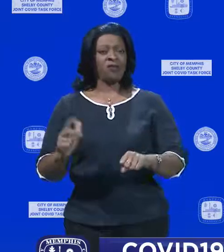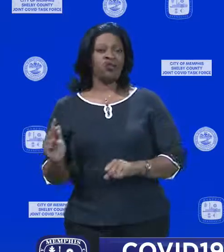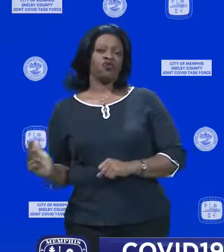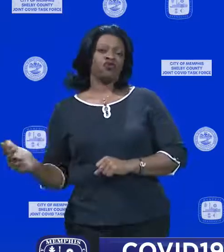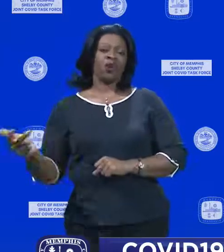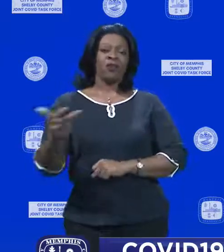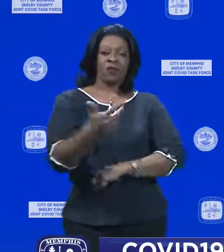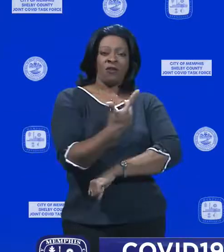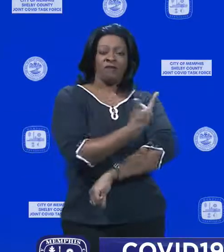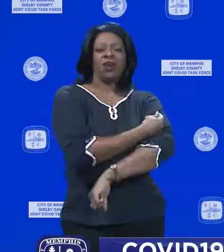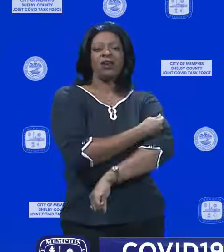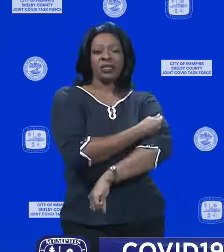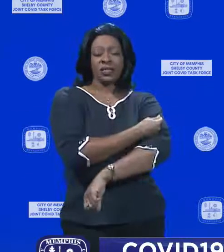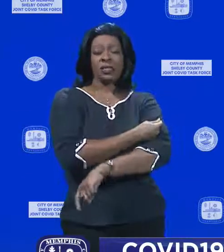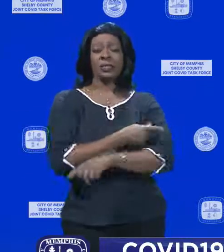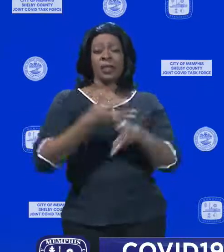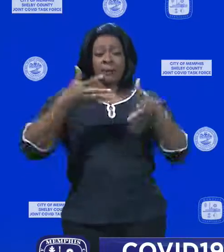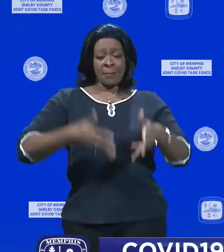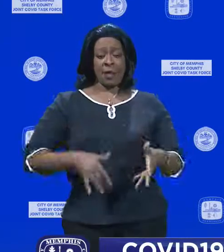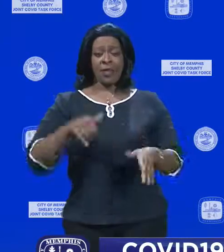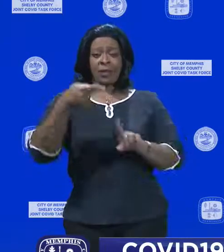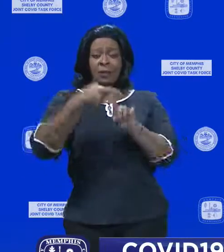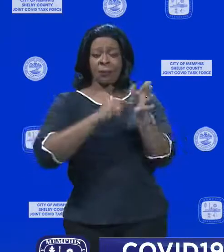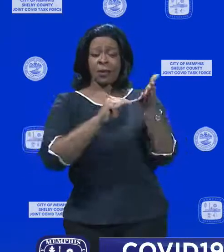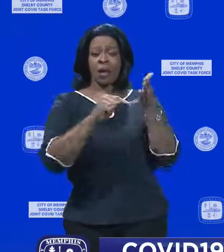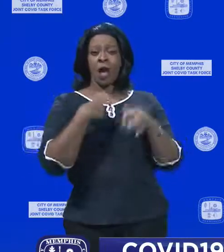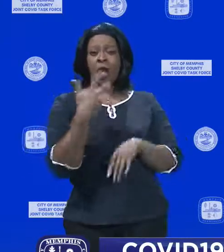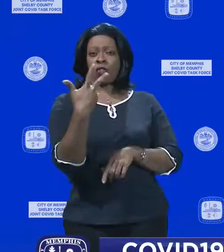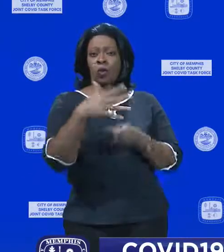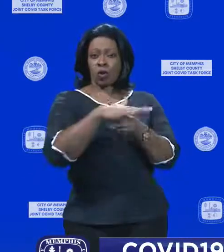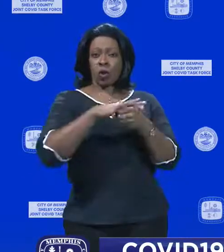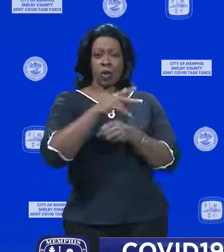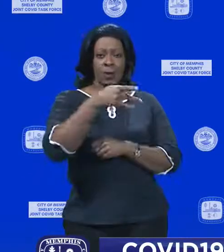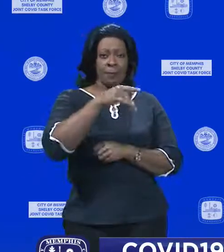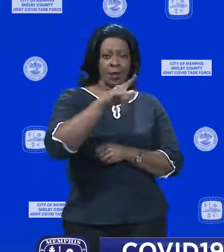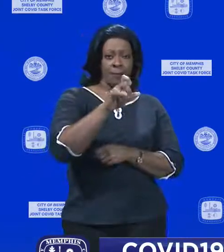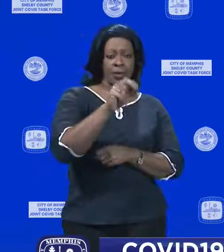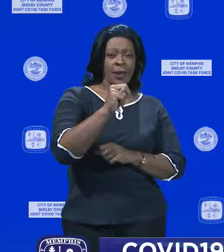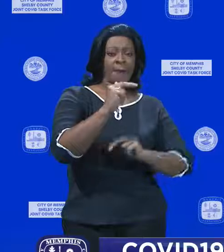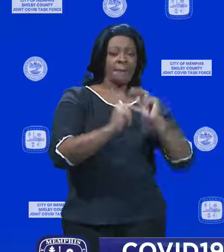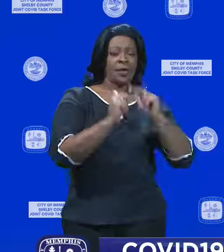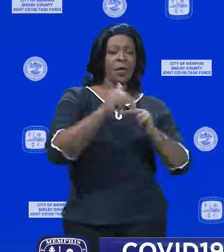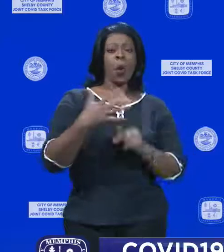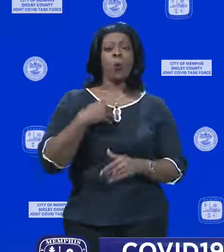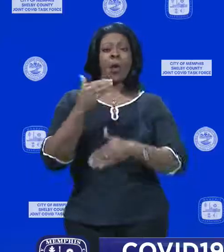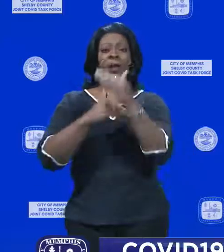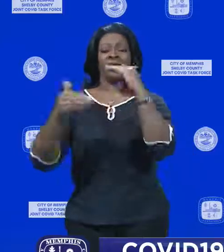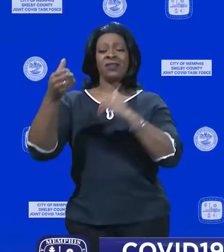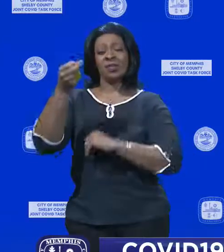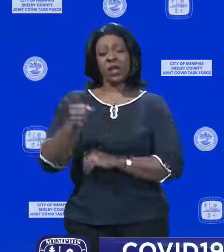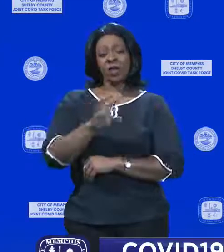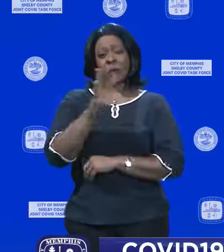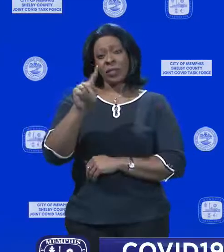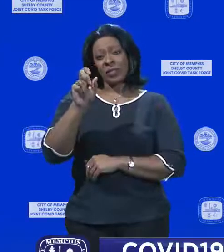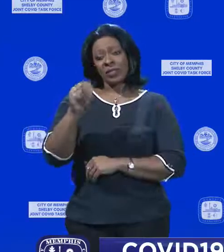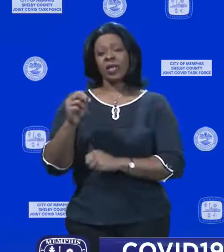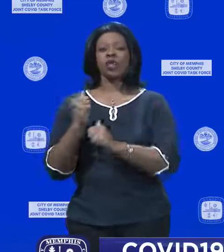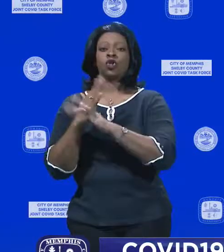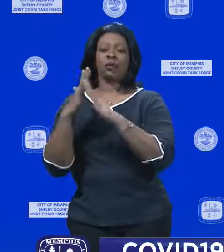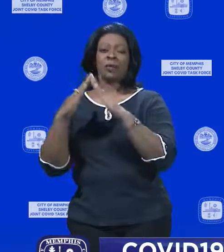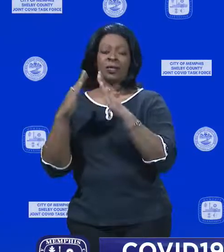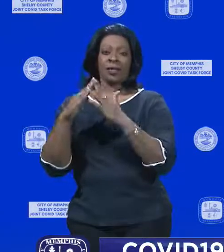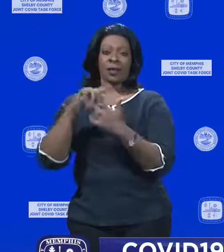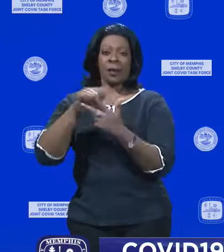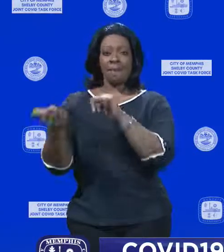vaccine. The remainder of this month, we will have 3 locations: the Pipkin Building, Whitehaven at Southwest Tennessee, and Germantown at